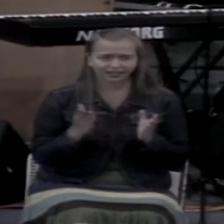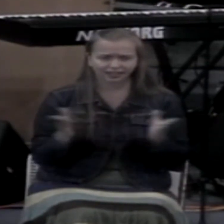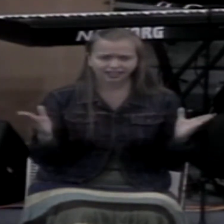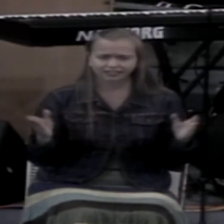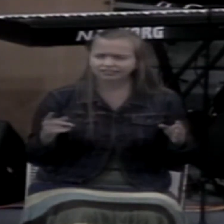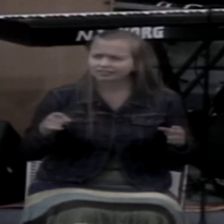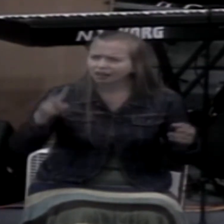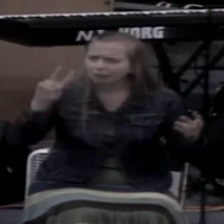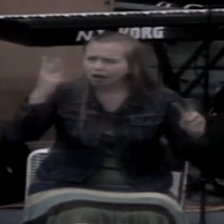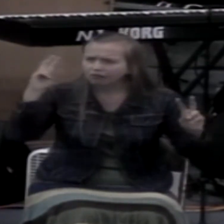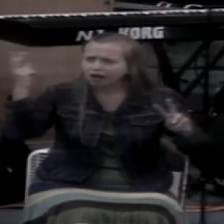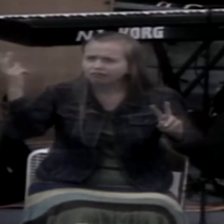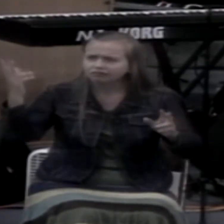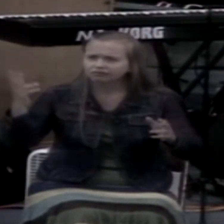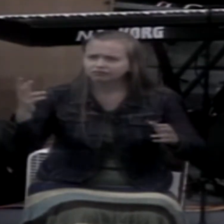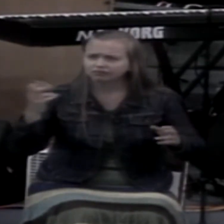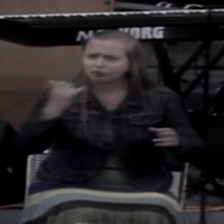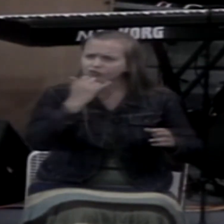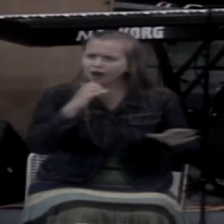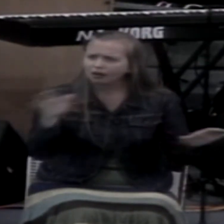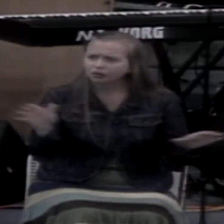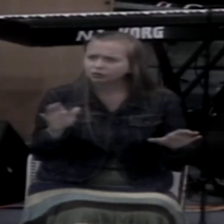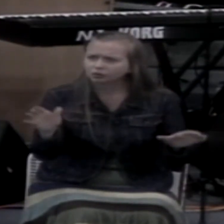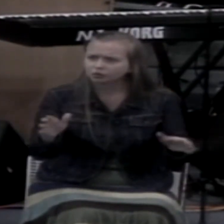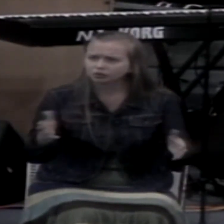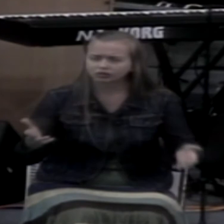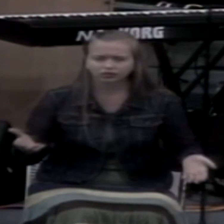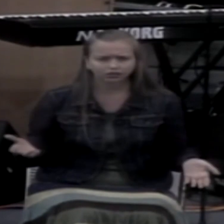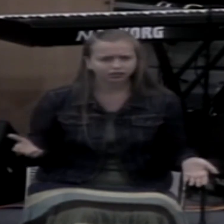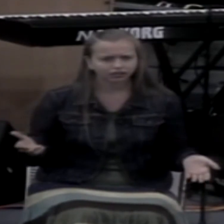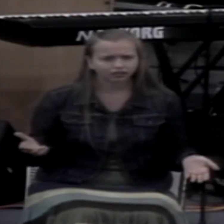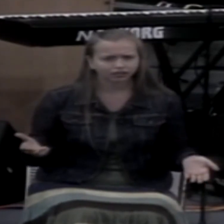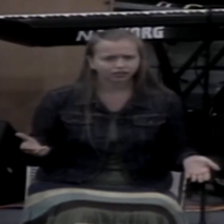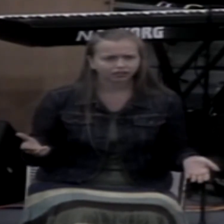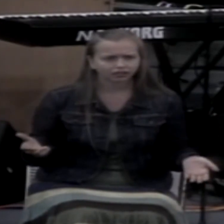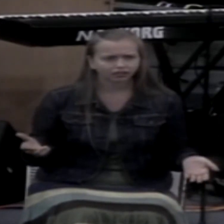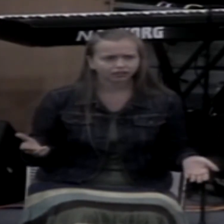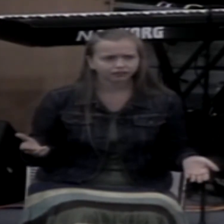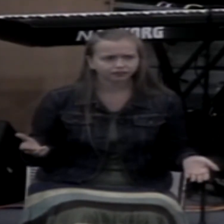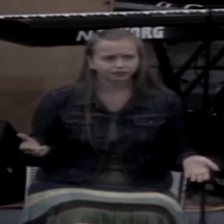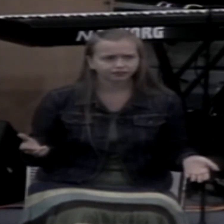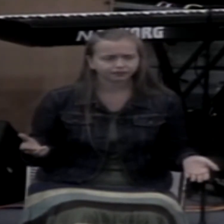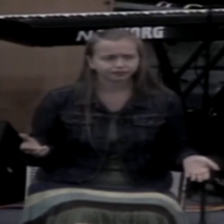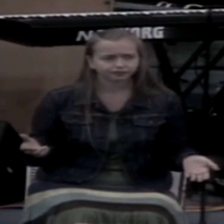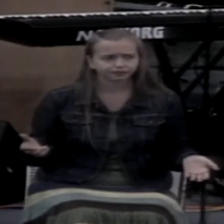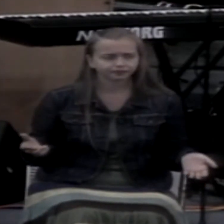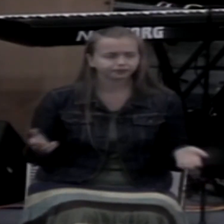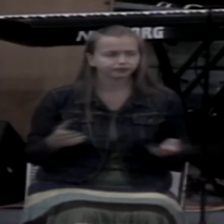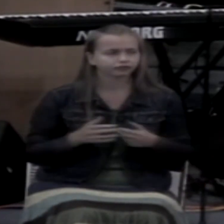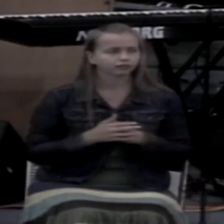are greater in power and might, bring not railing accusation against them before God.